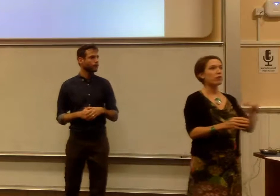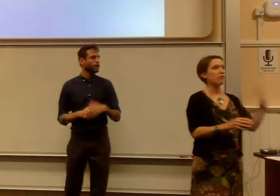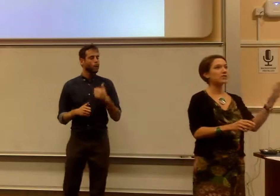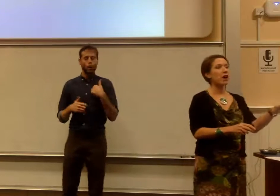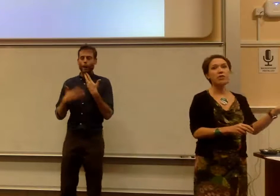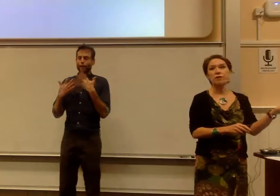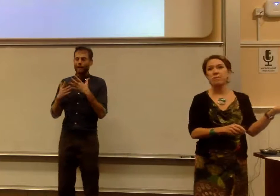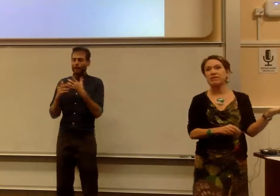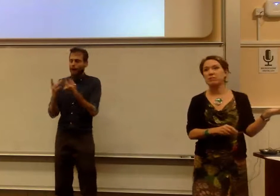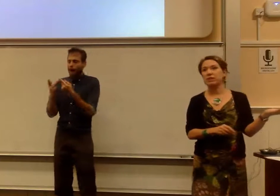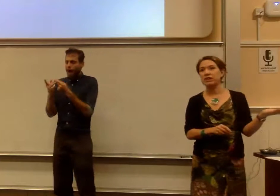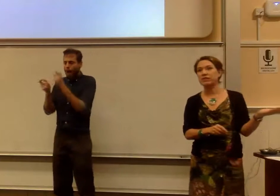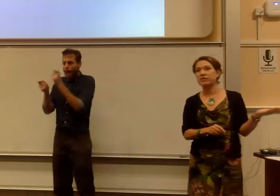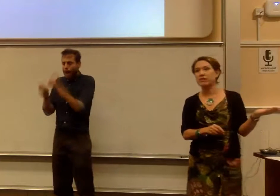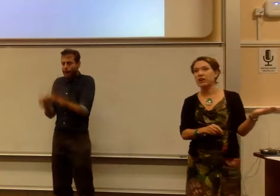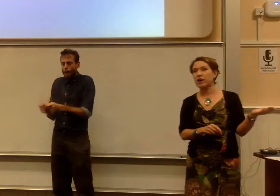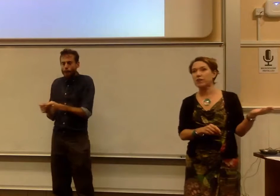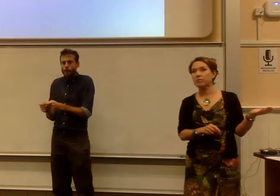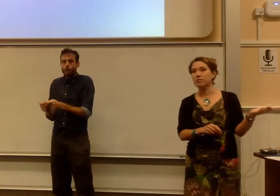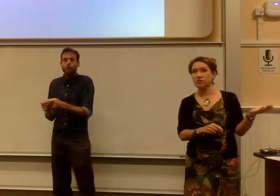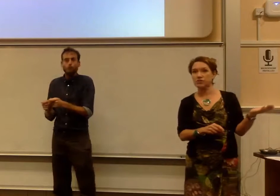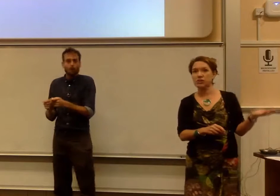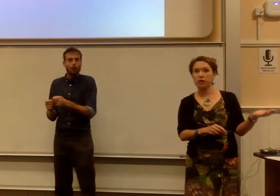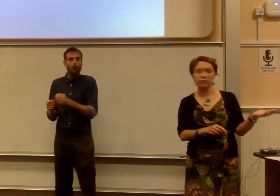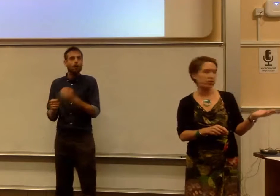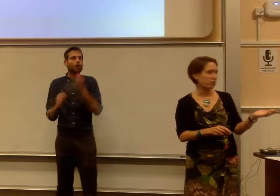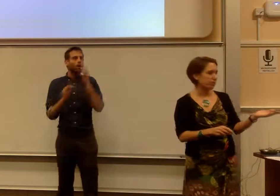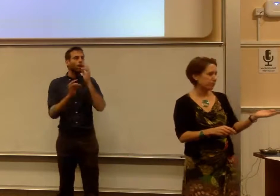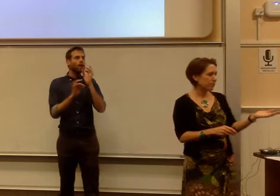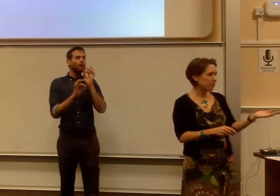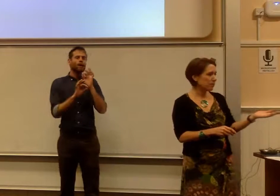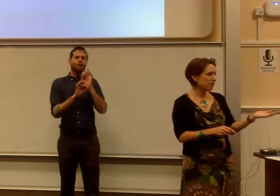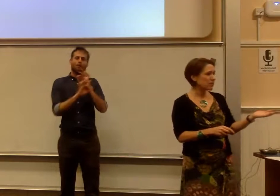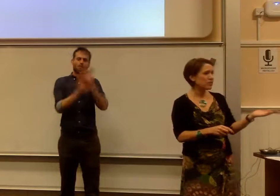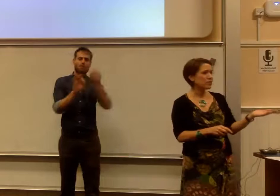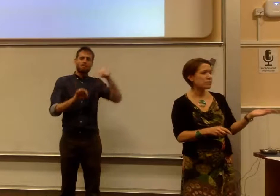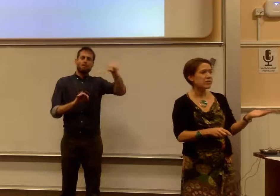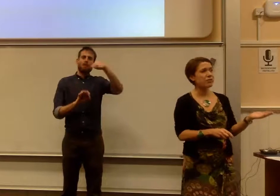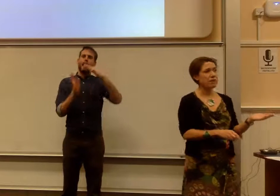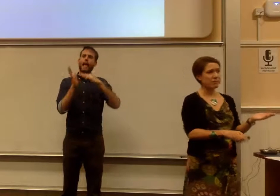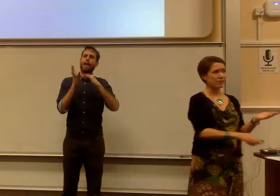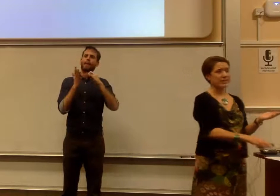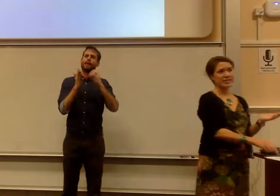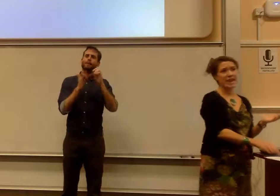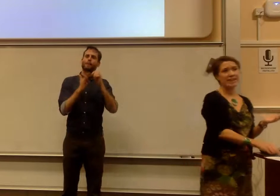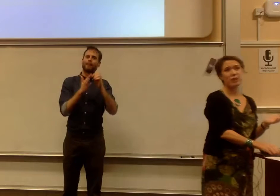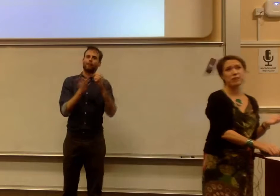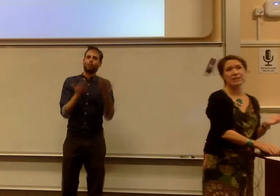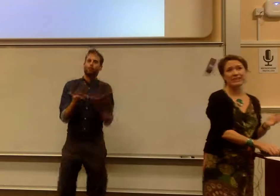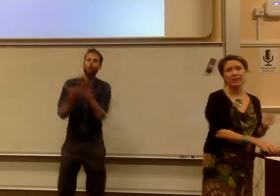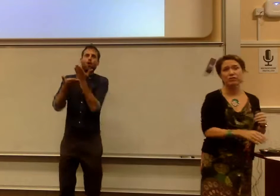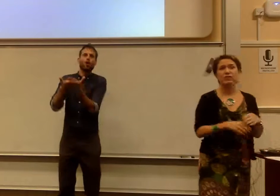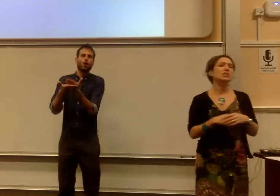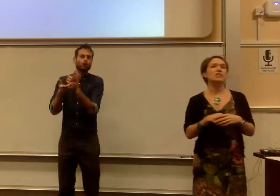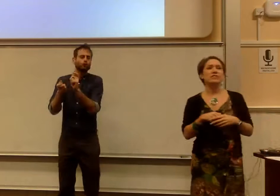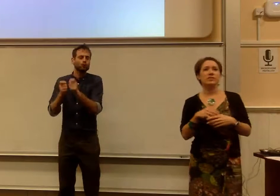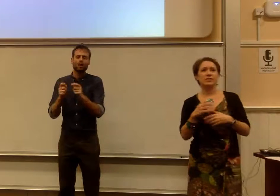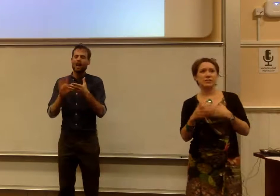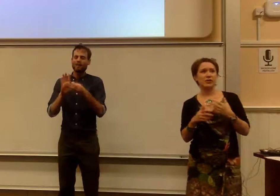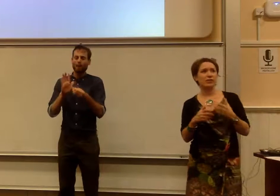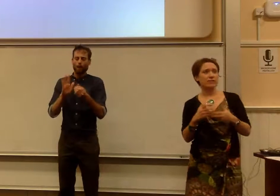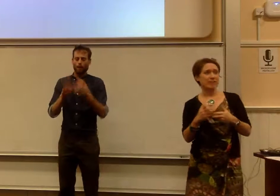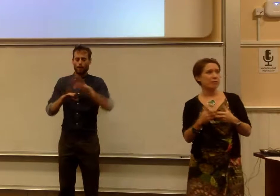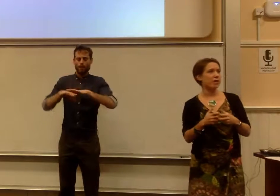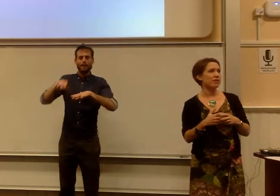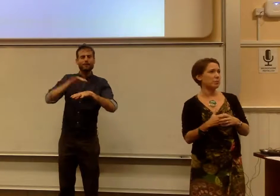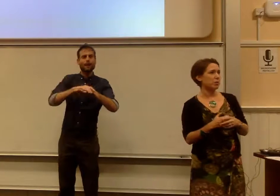were then offered to other MSPs to lodge. So the specific reference to tactile BSL, so this